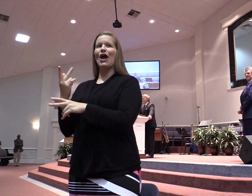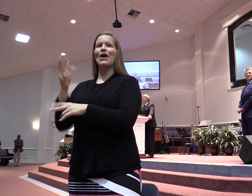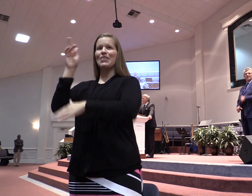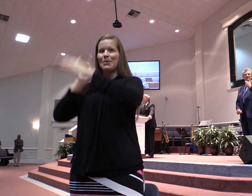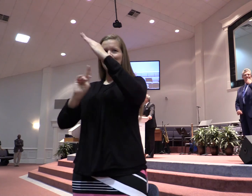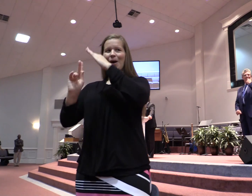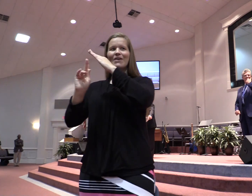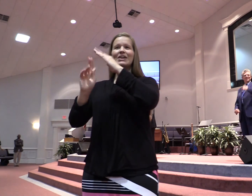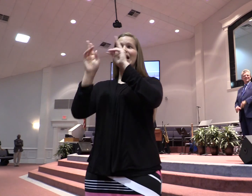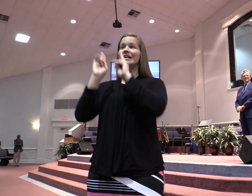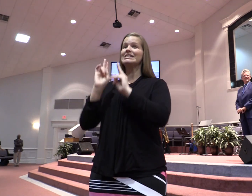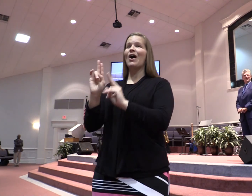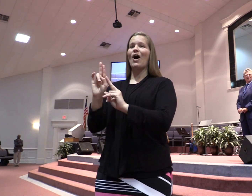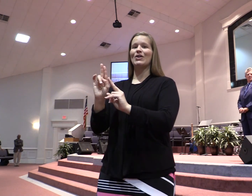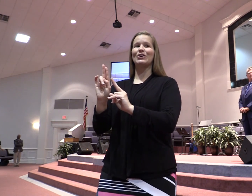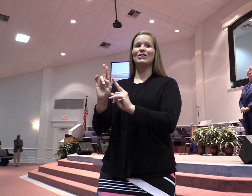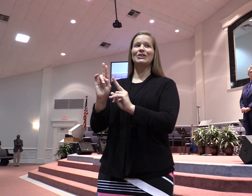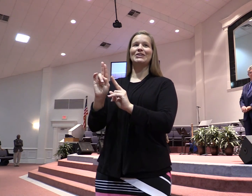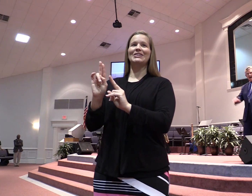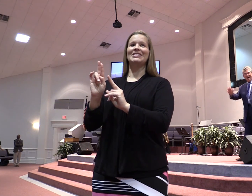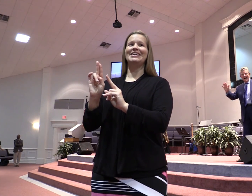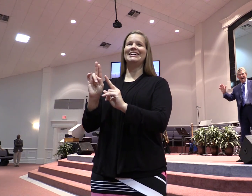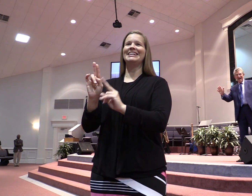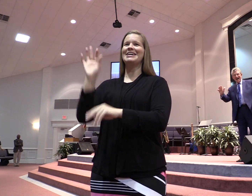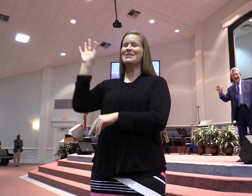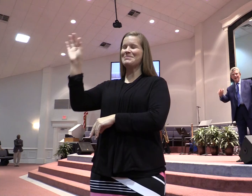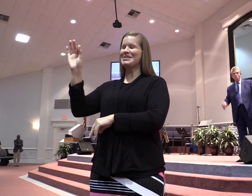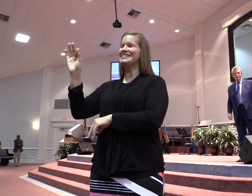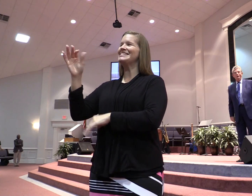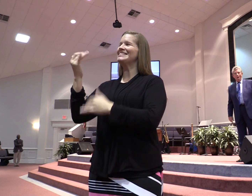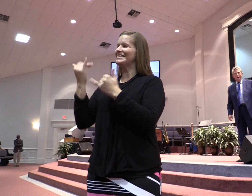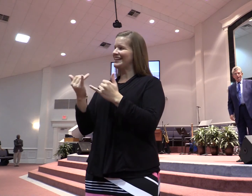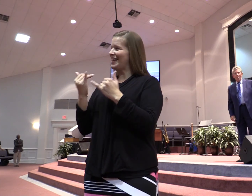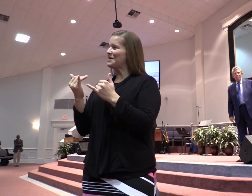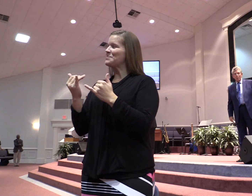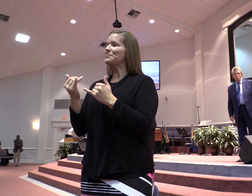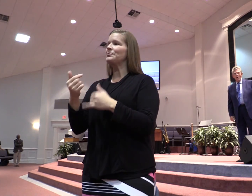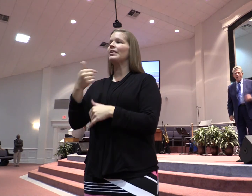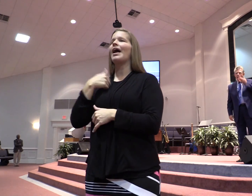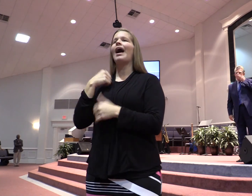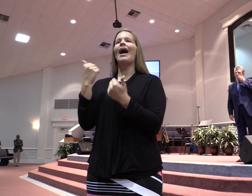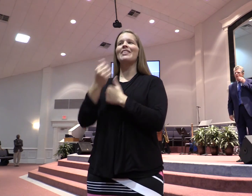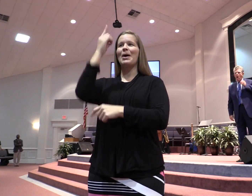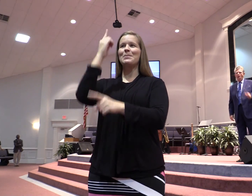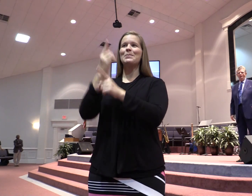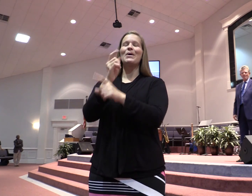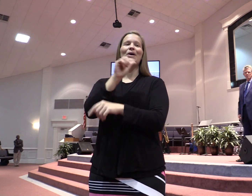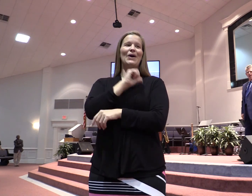an honor after he was speaking away this last week to preach in his pulpit today. And you know, what I love about Pastor